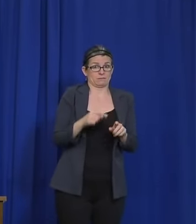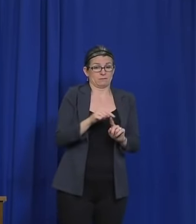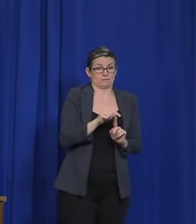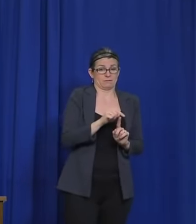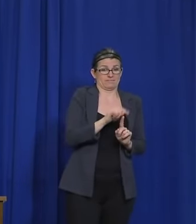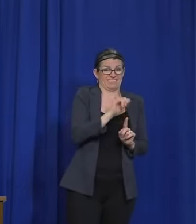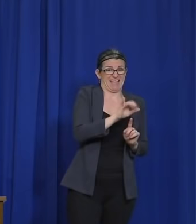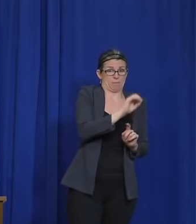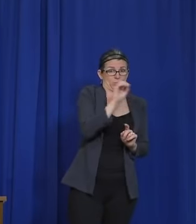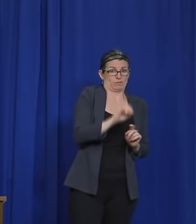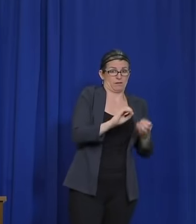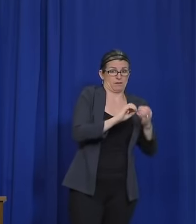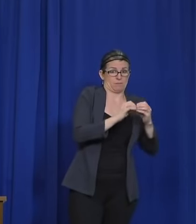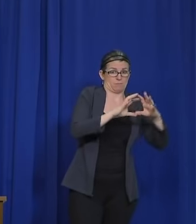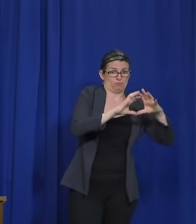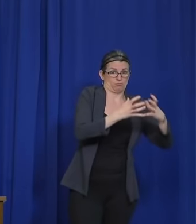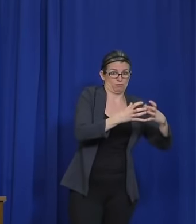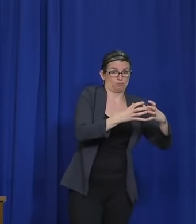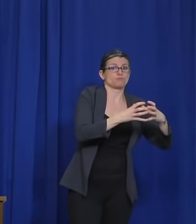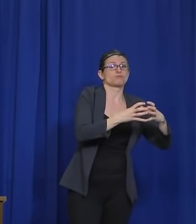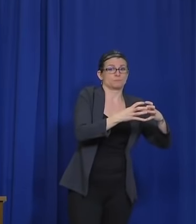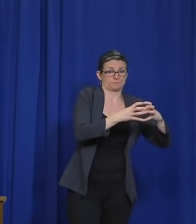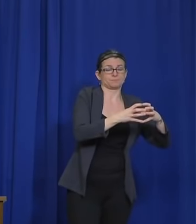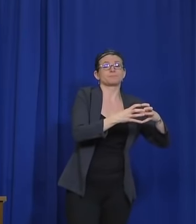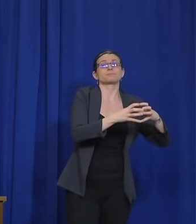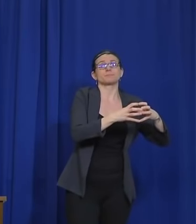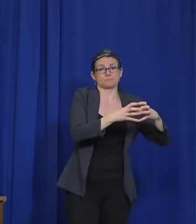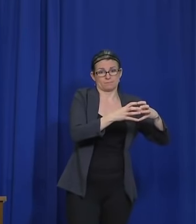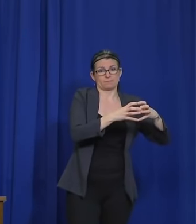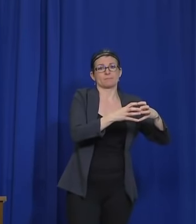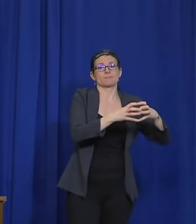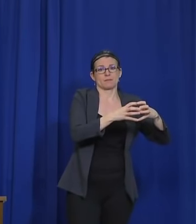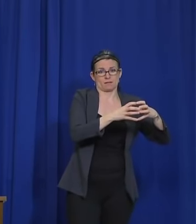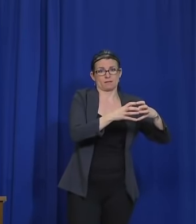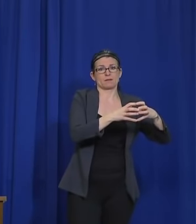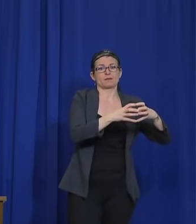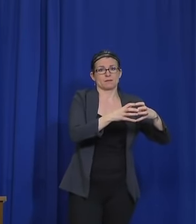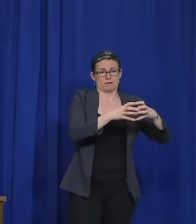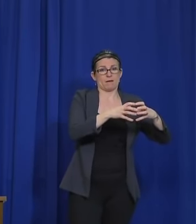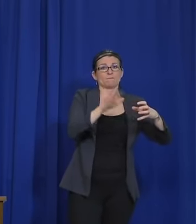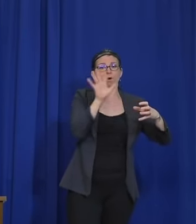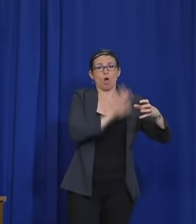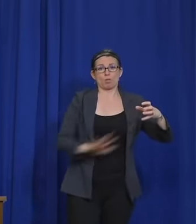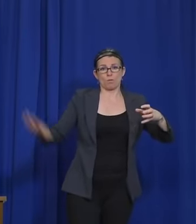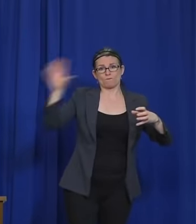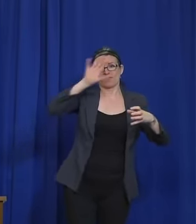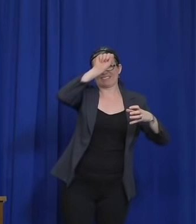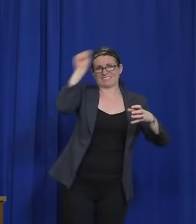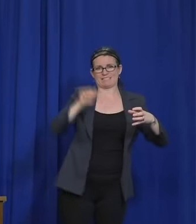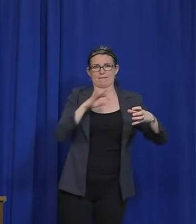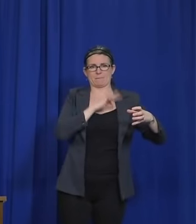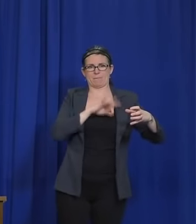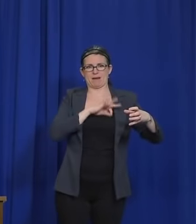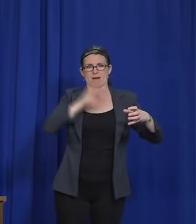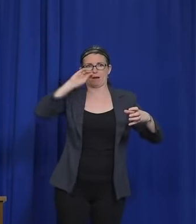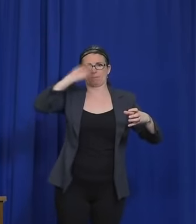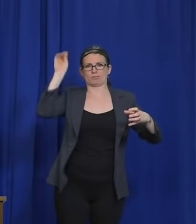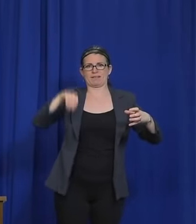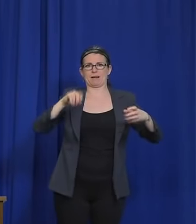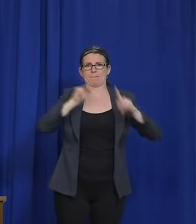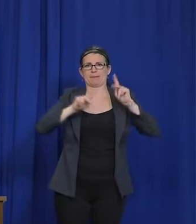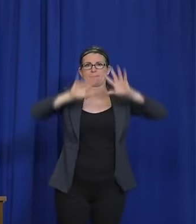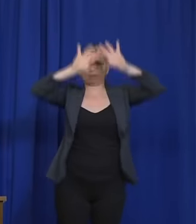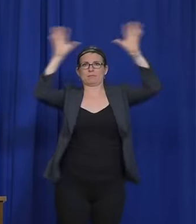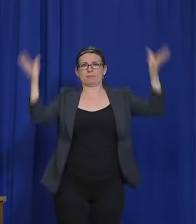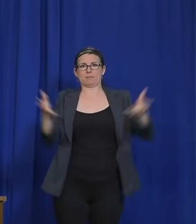shows that we are hopefully doing something to prevent the spread of COVID-19 among people at risk, those vulnerable people that the governor